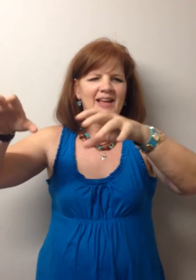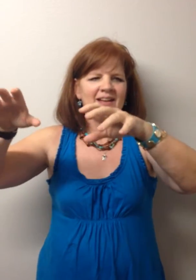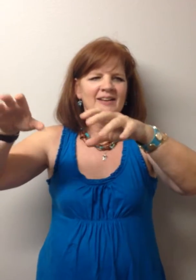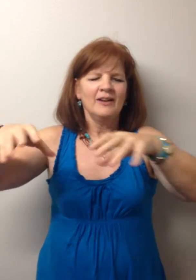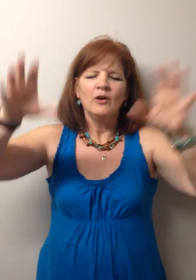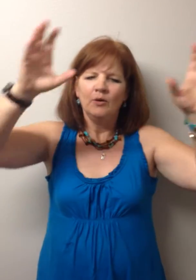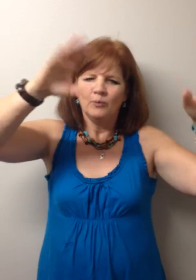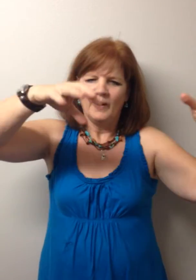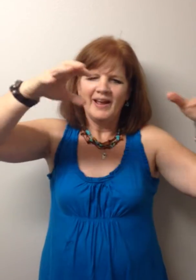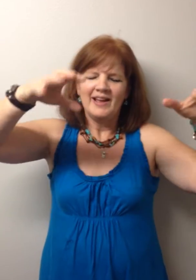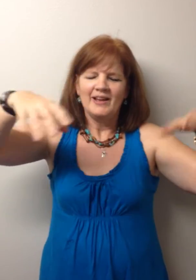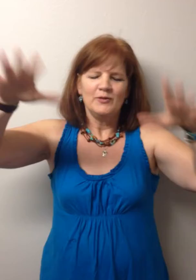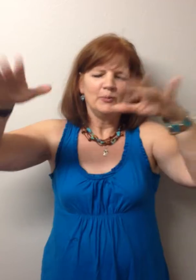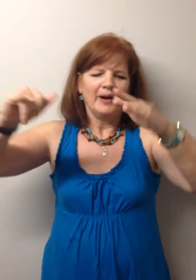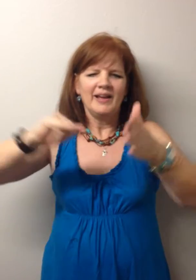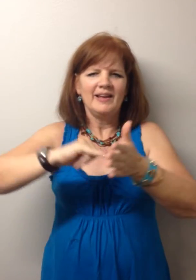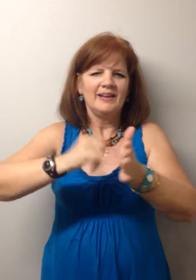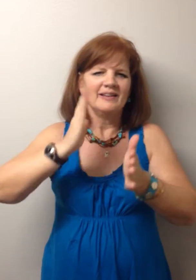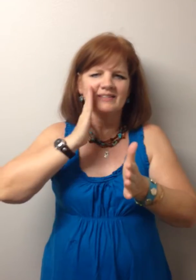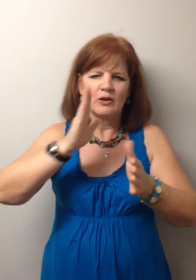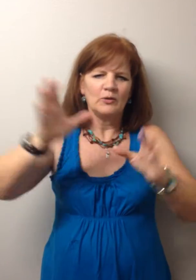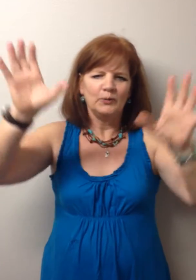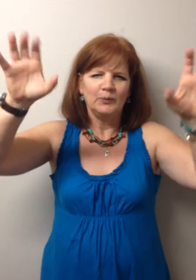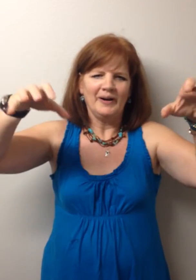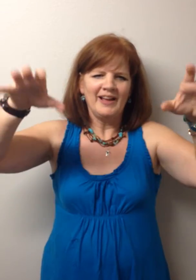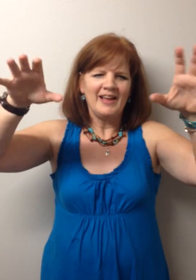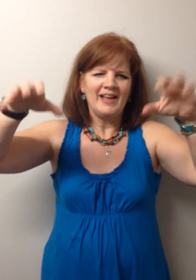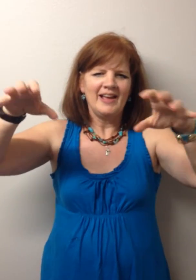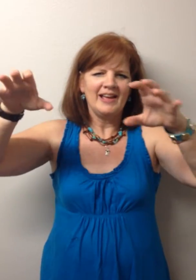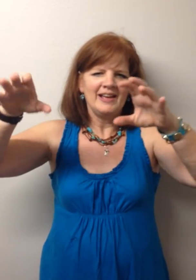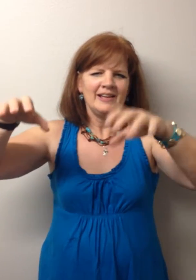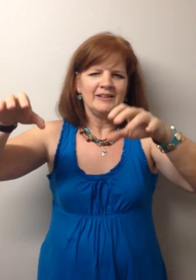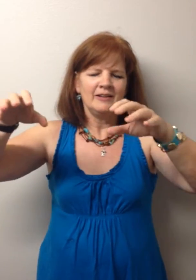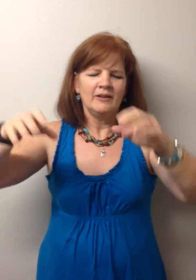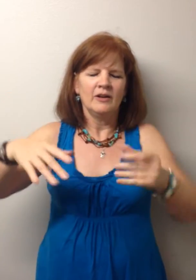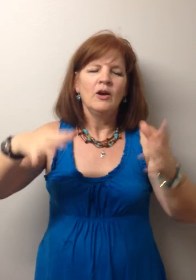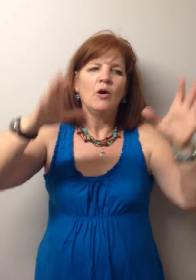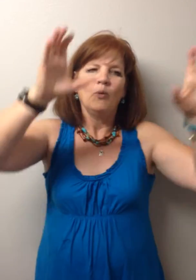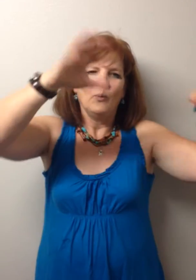rain, rain, rain. It's gonna rain,